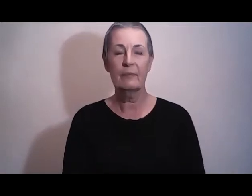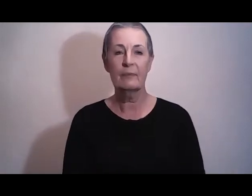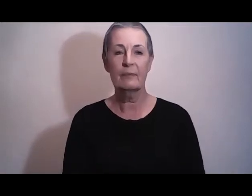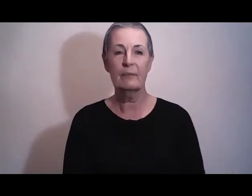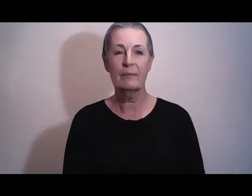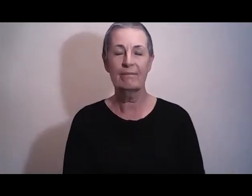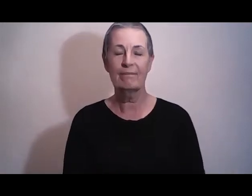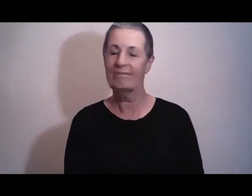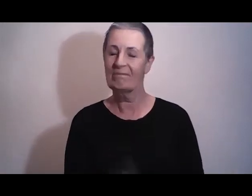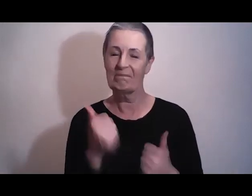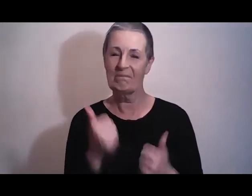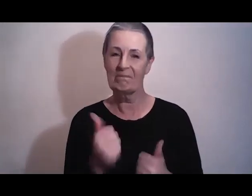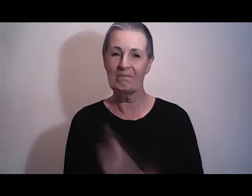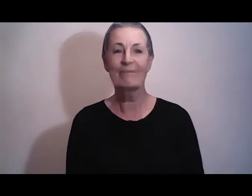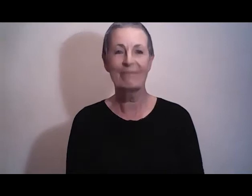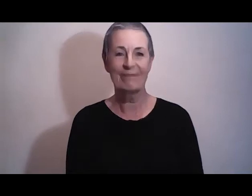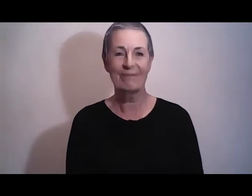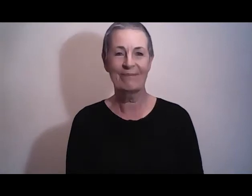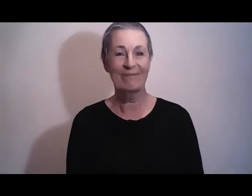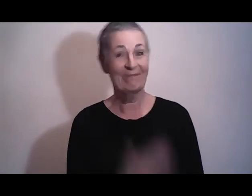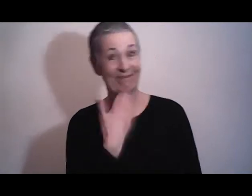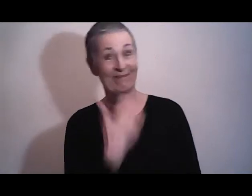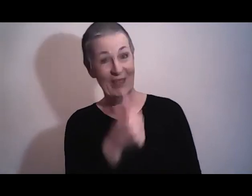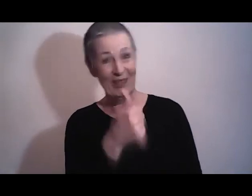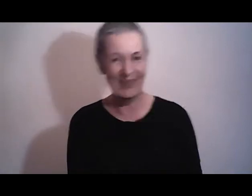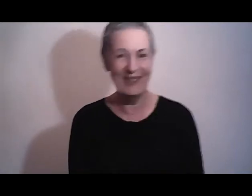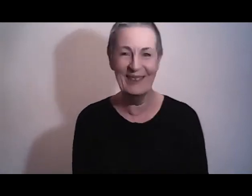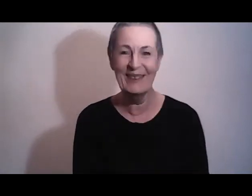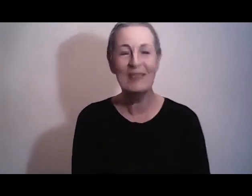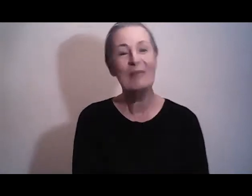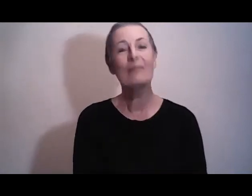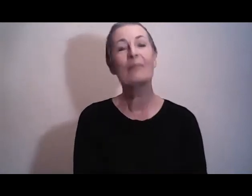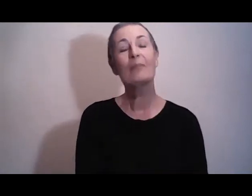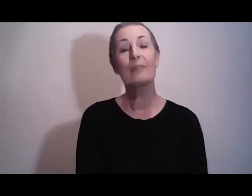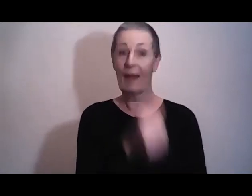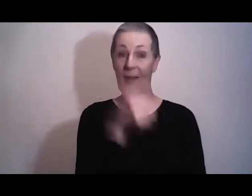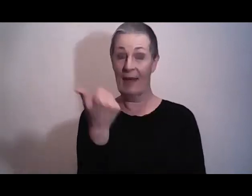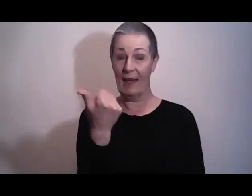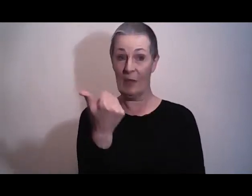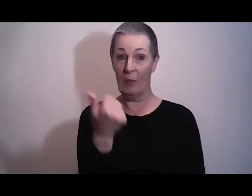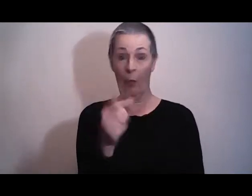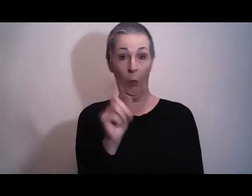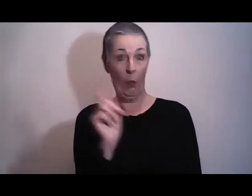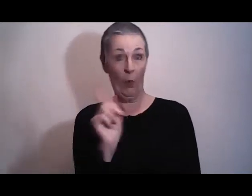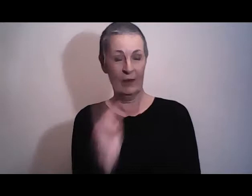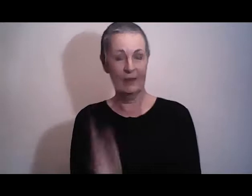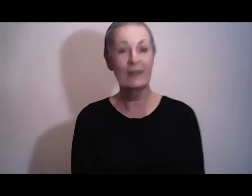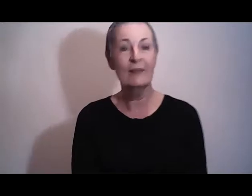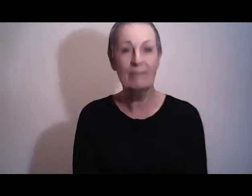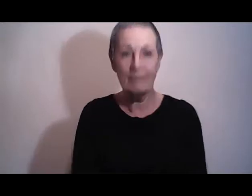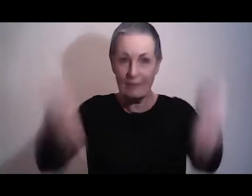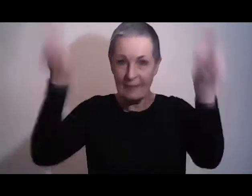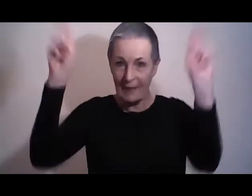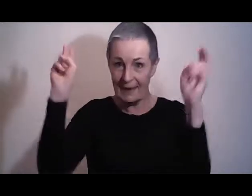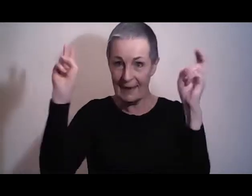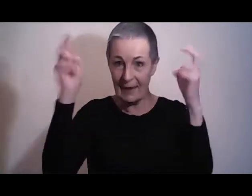Wonderful. Thank you for this one, Angie. We're going to do the next one. The next one is